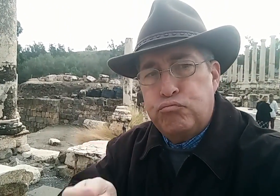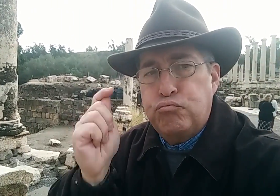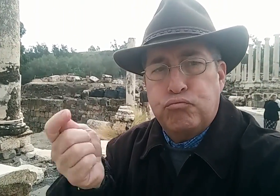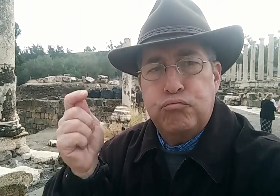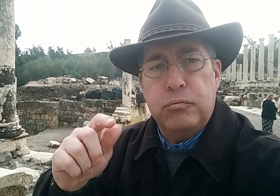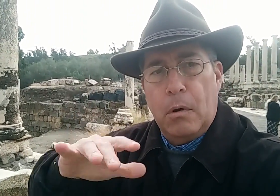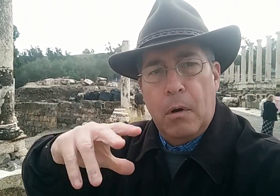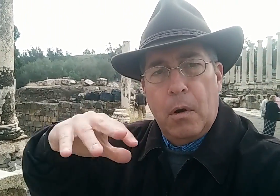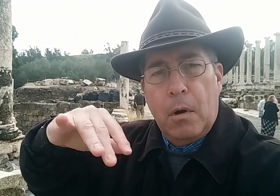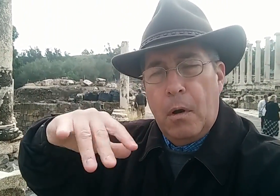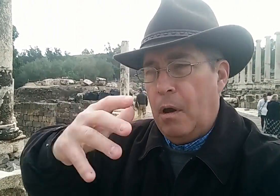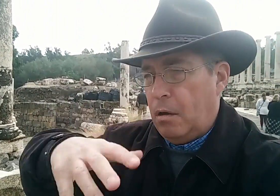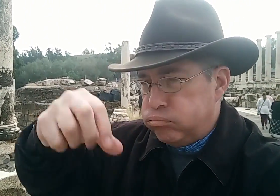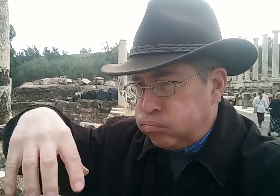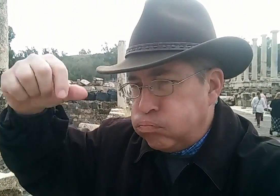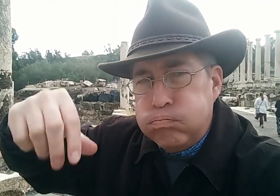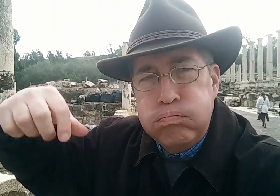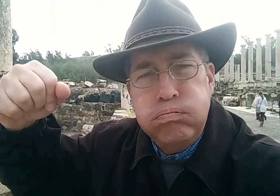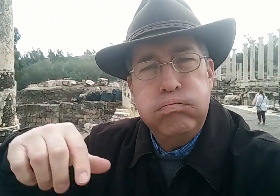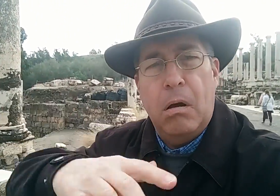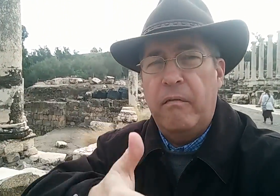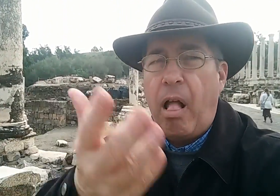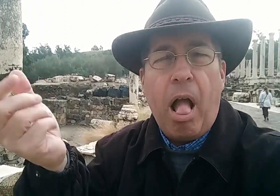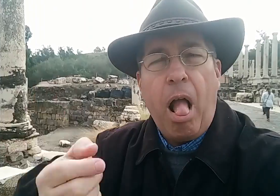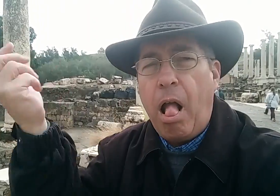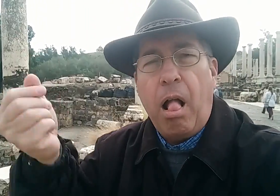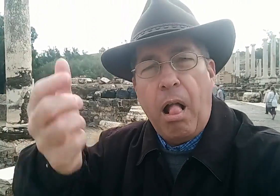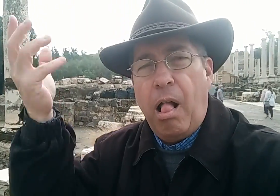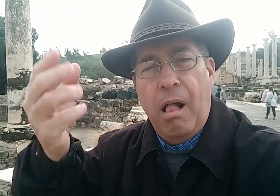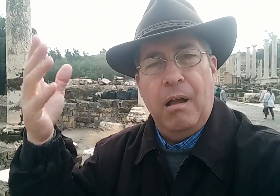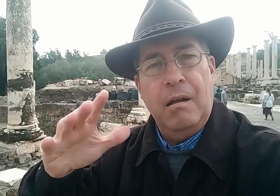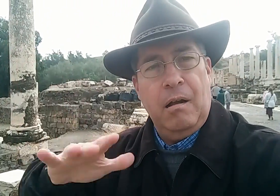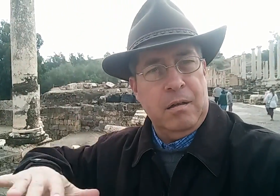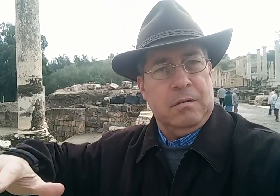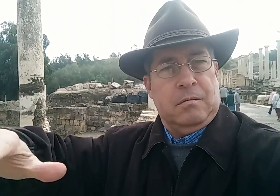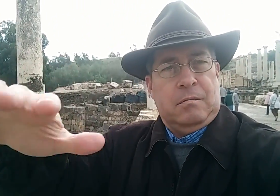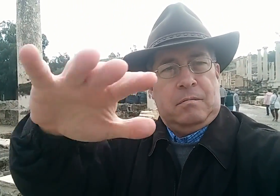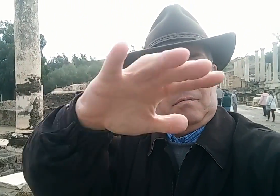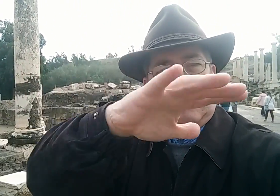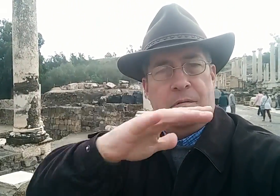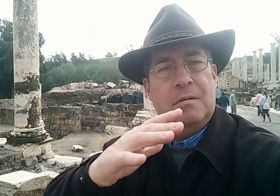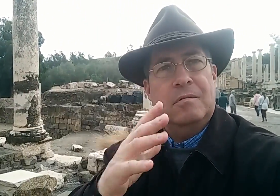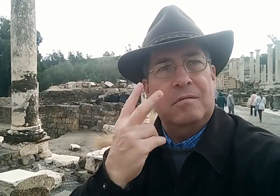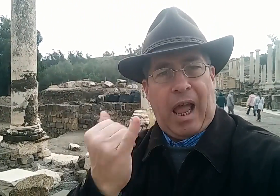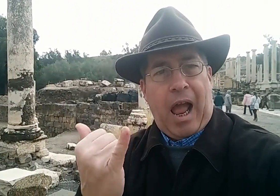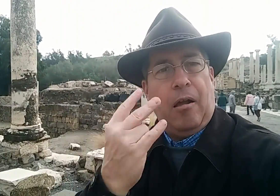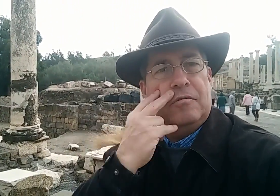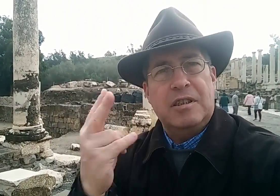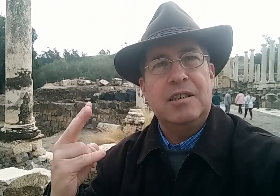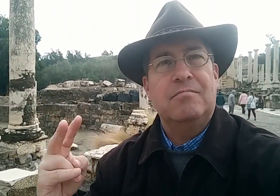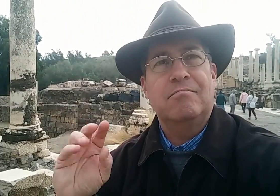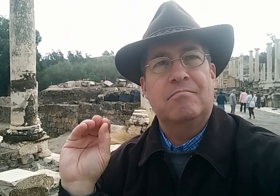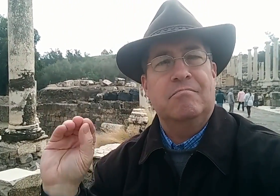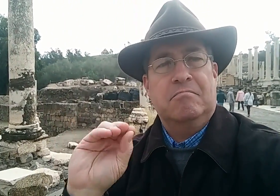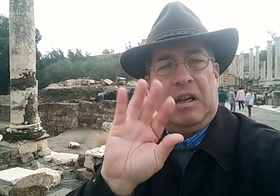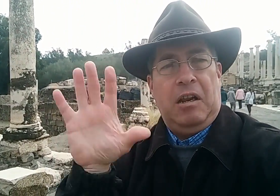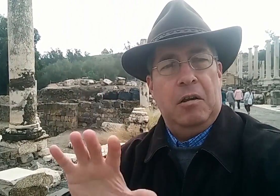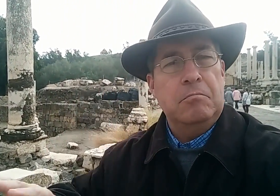there? And so they began to dig and dig and dig and dig and dig. And as he took more and more dirt out, all of this was revealed. It's amazing how much